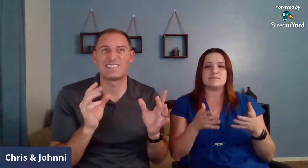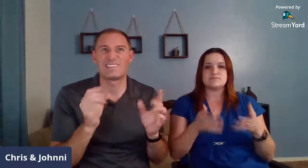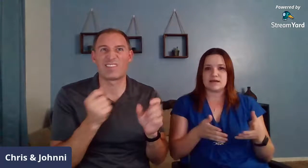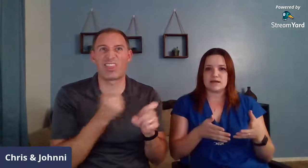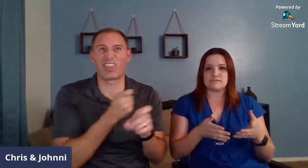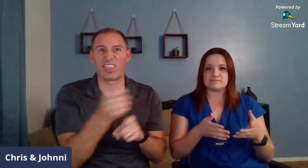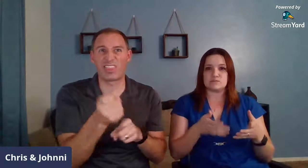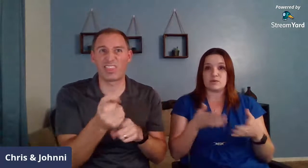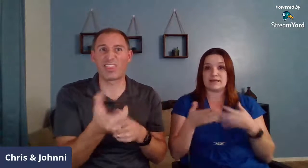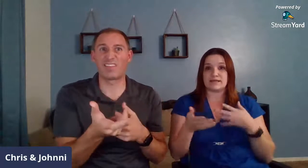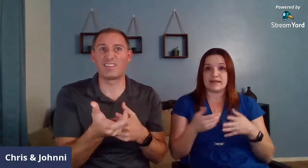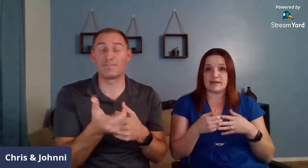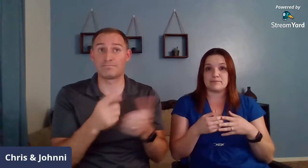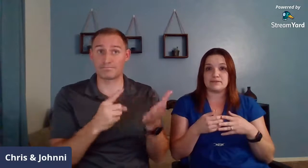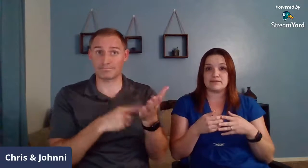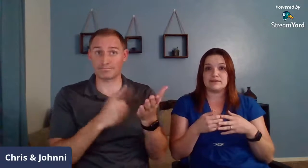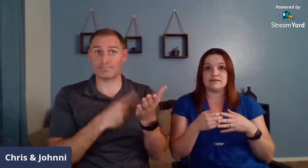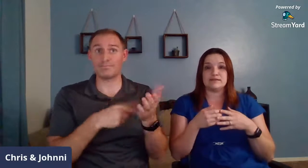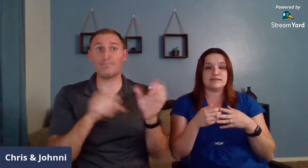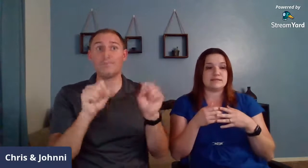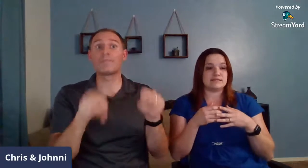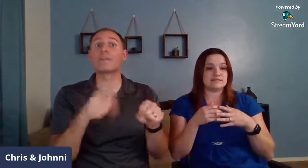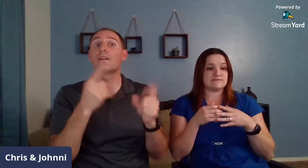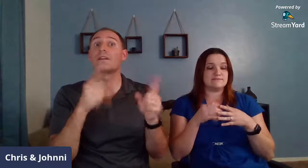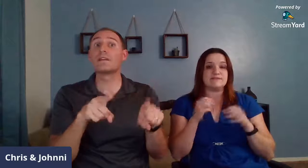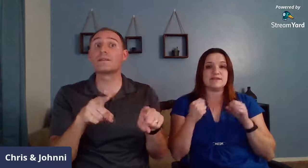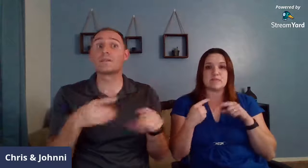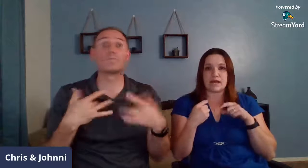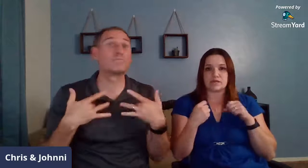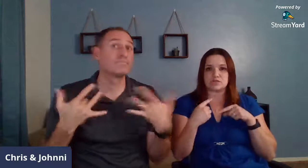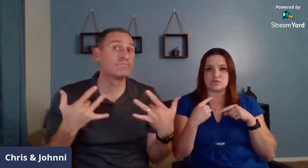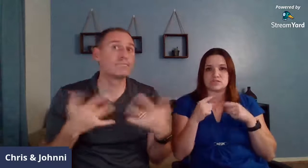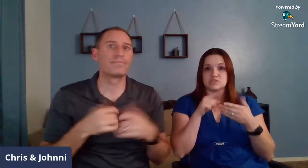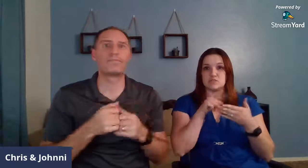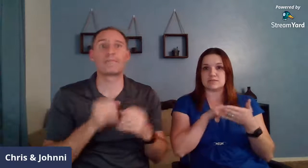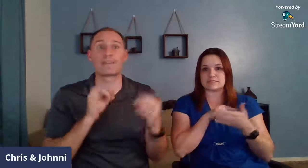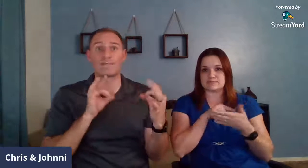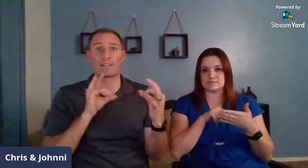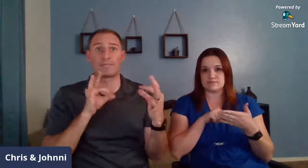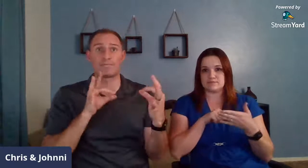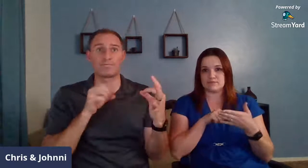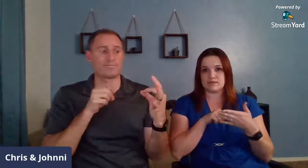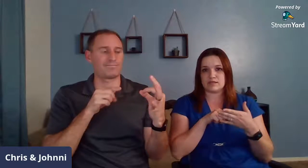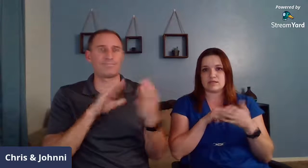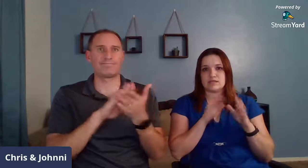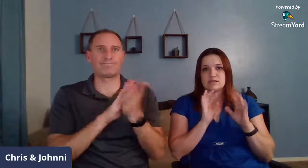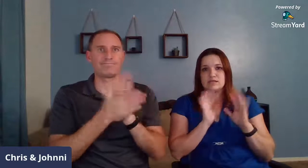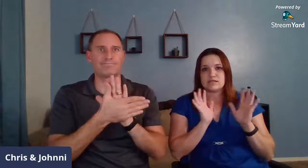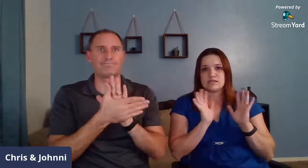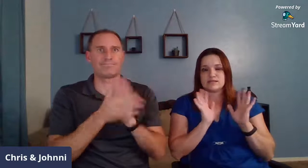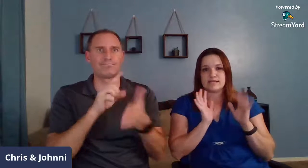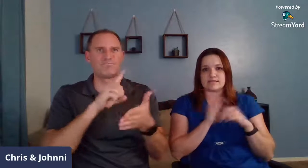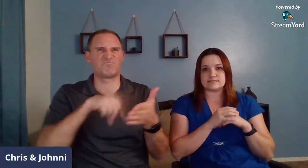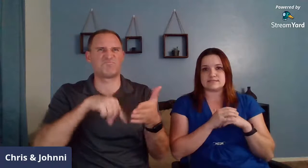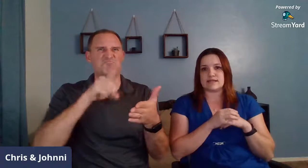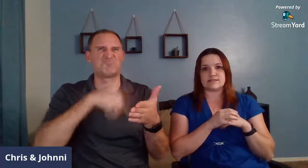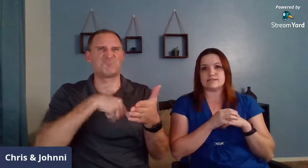Sometimes what can happen is feedback turns into criticism. that's